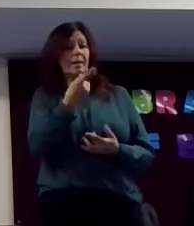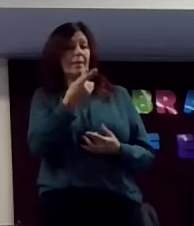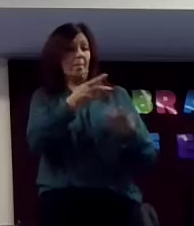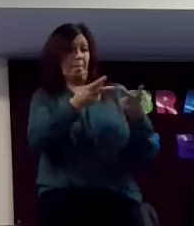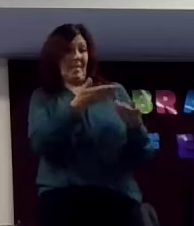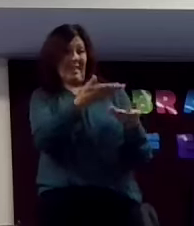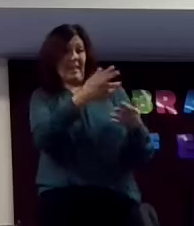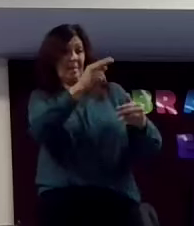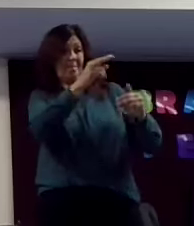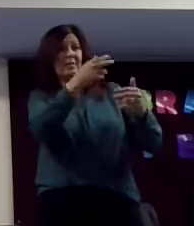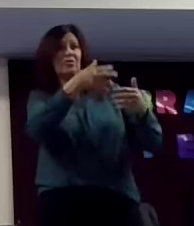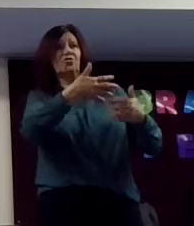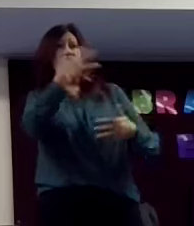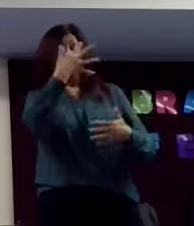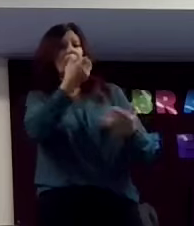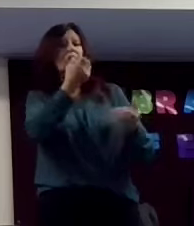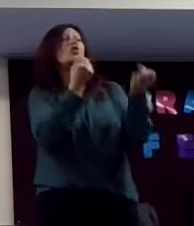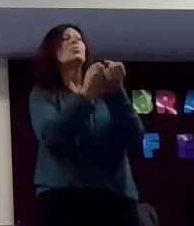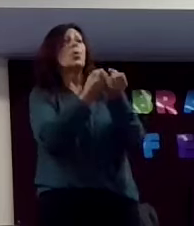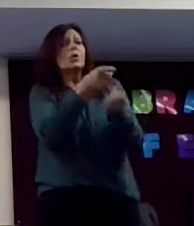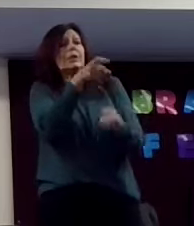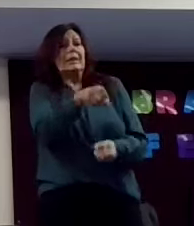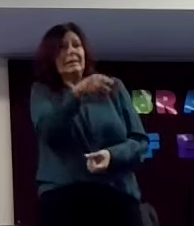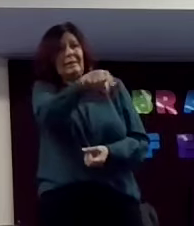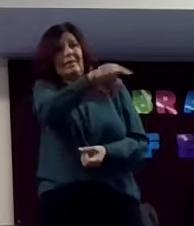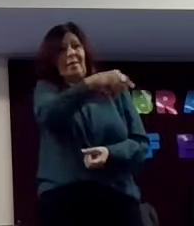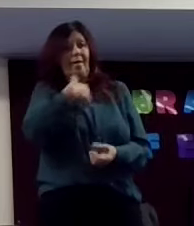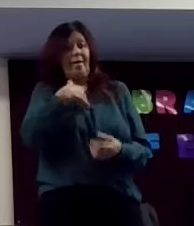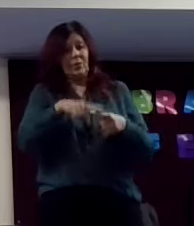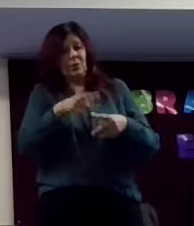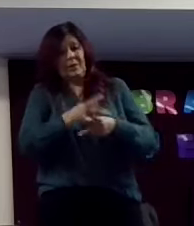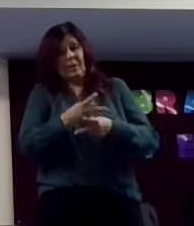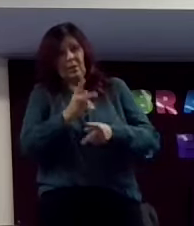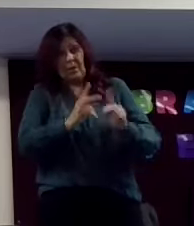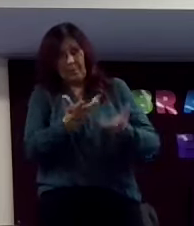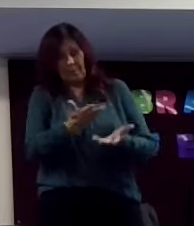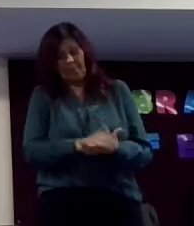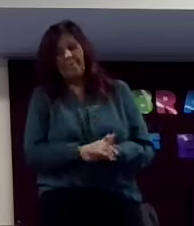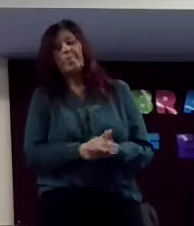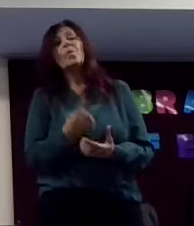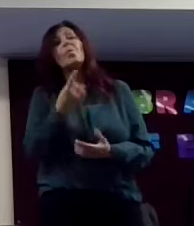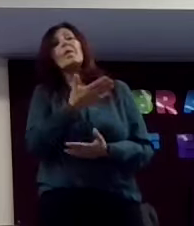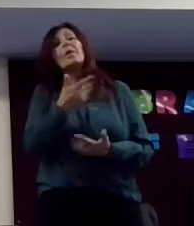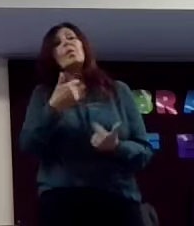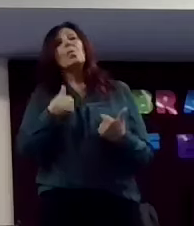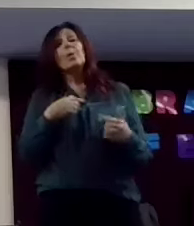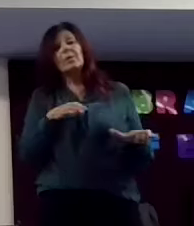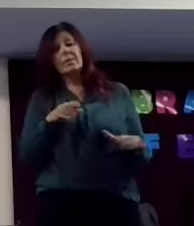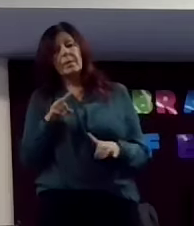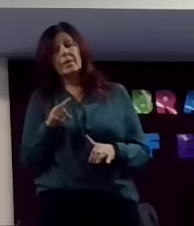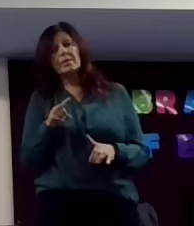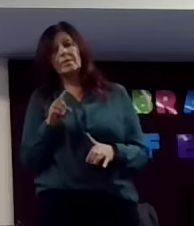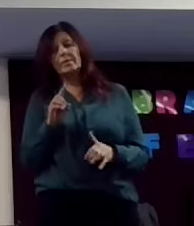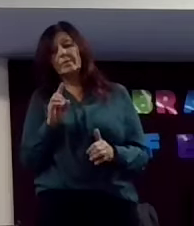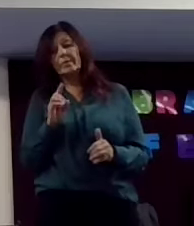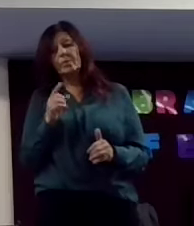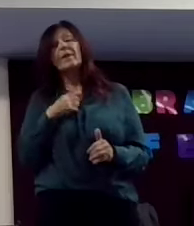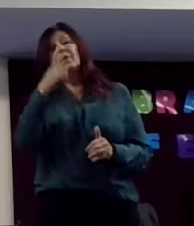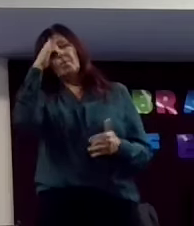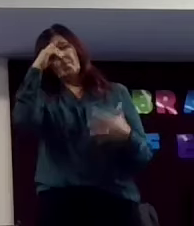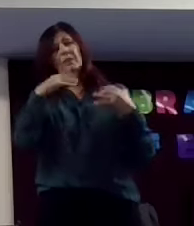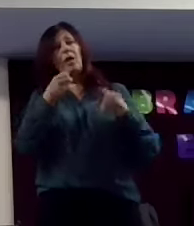have right now, supports the needs that they have in order to take care of the people you're talking about. One of the things that we've done, and actually we have a